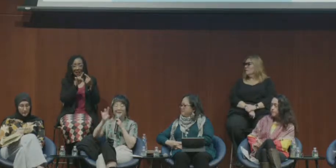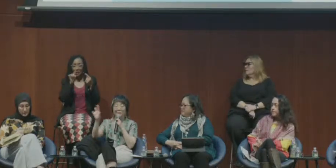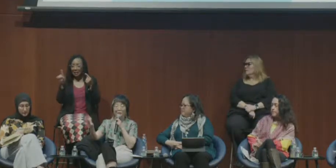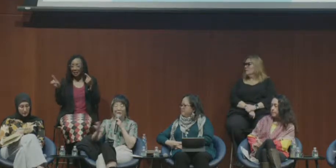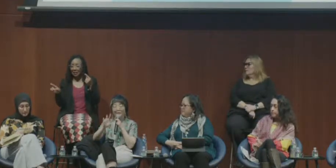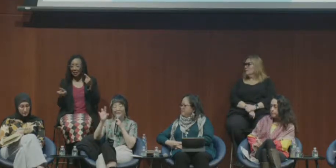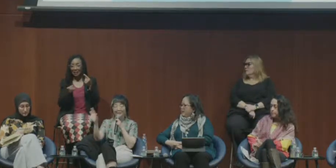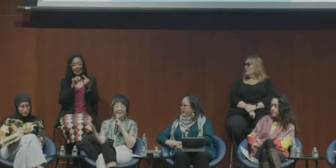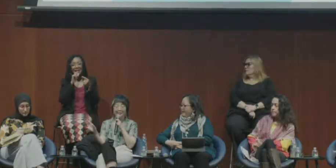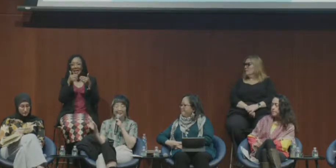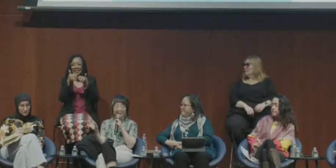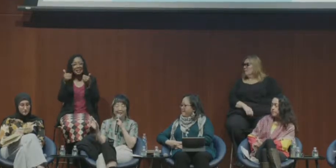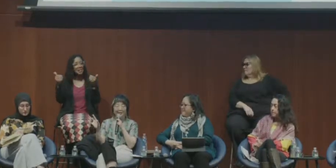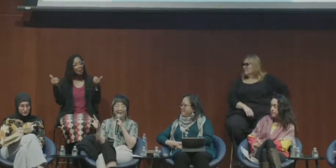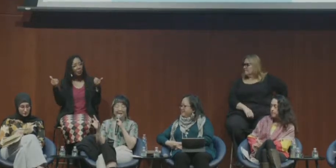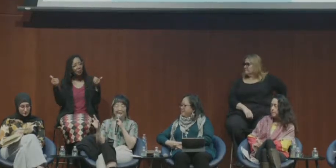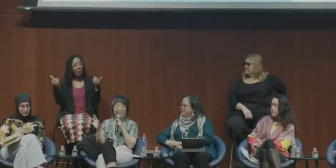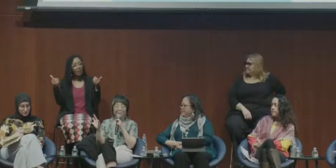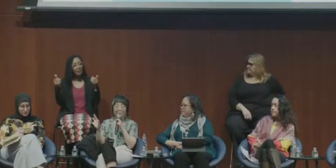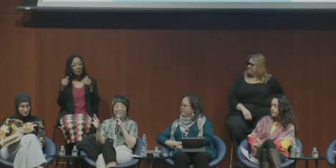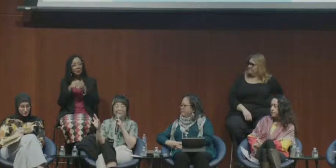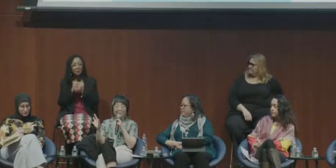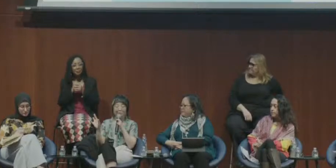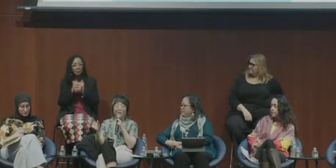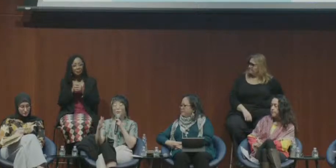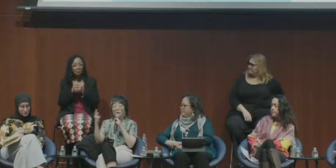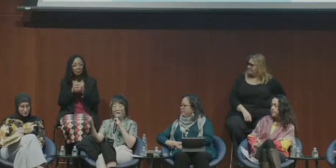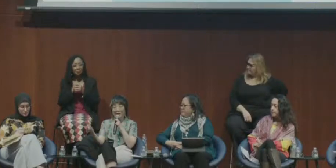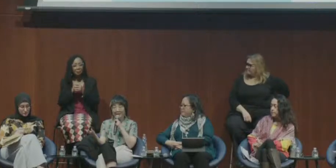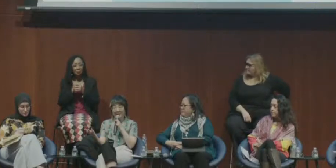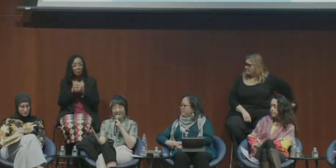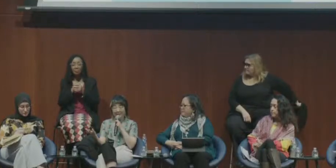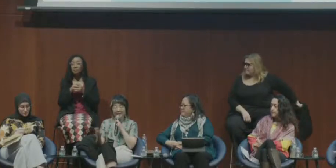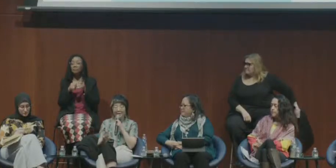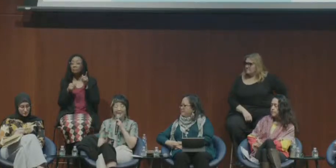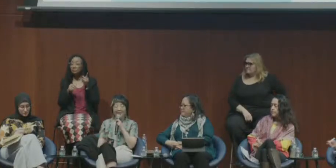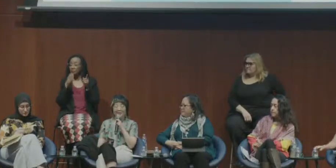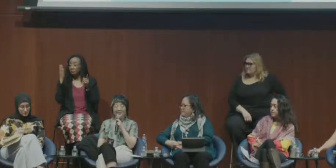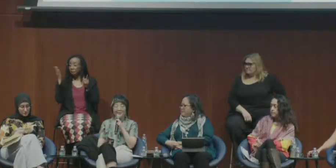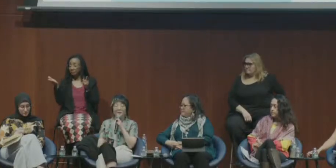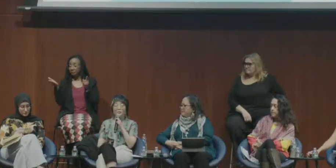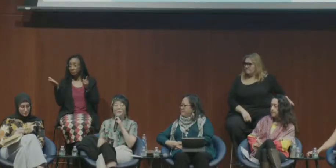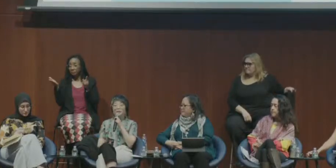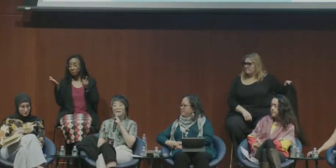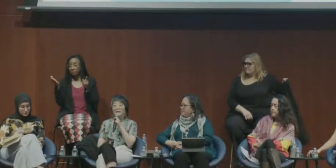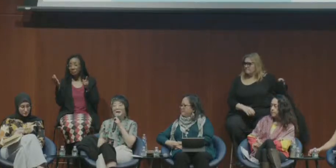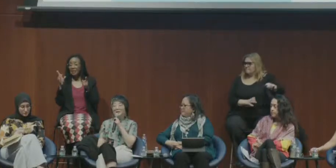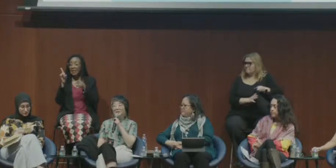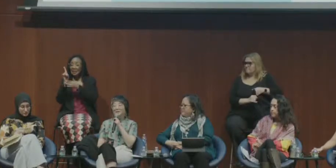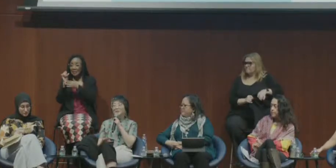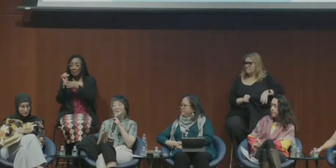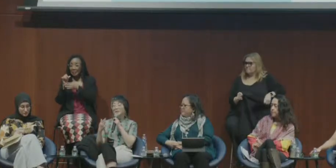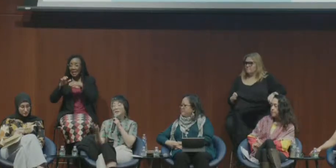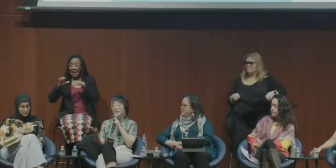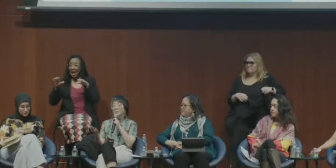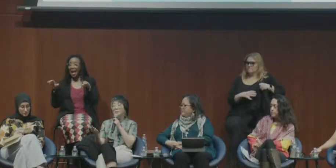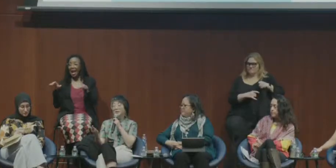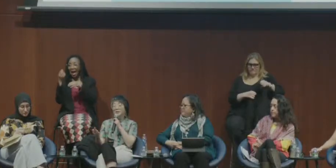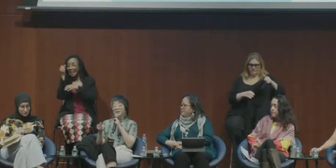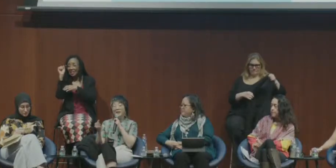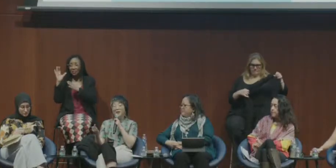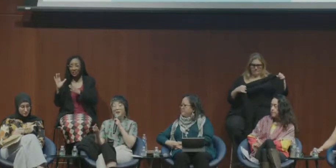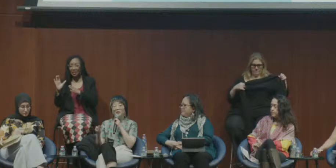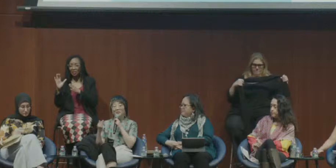necessarily separate entities. On the one hand, disability activists have